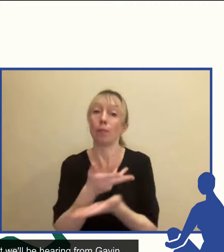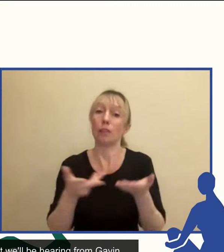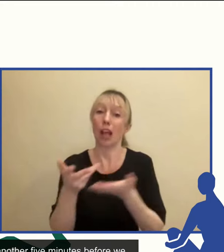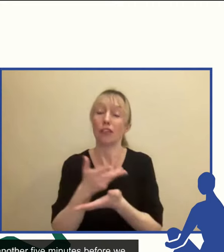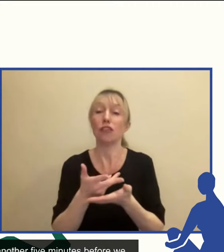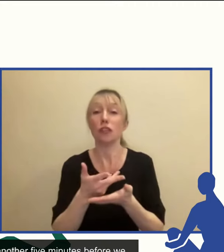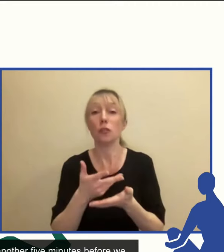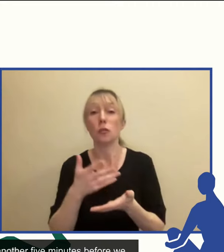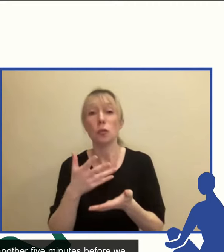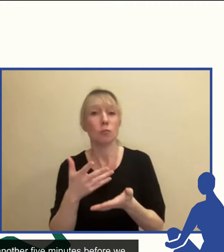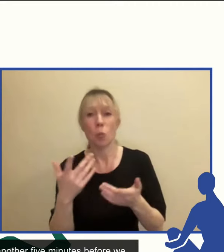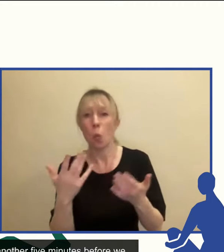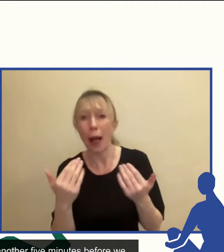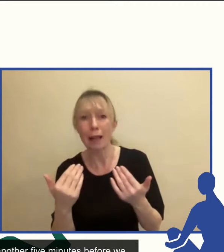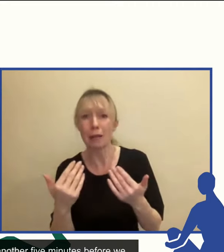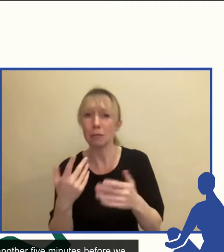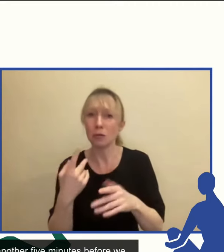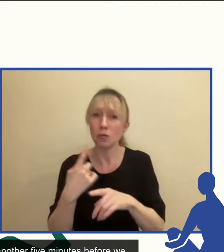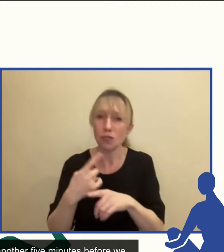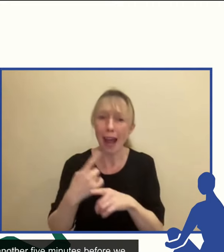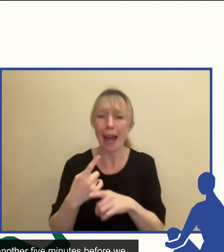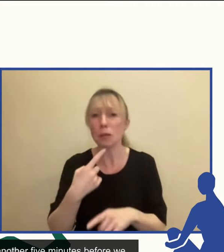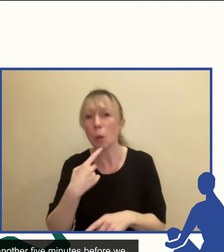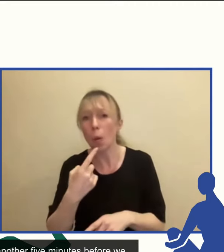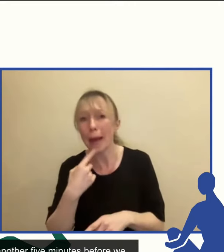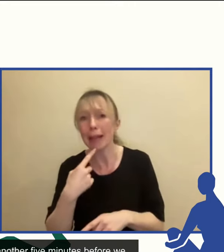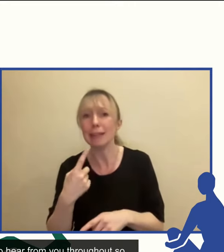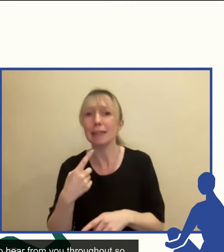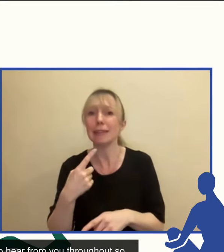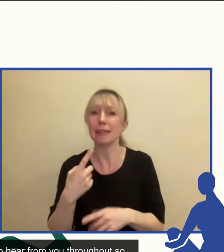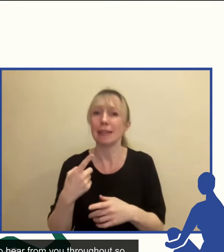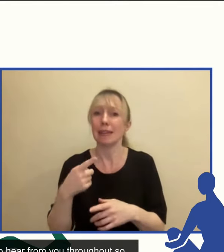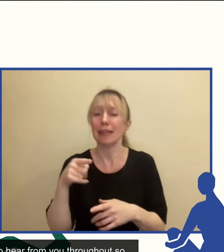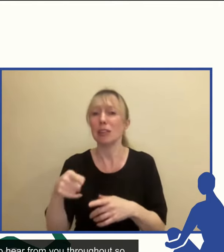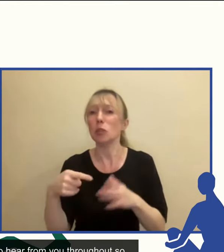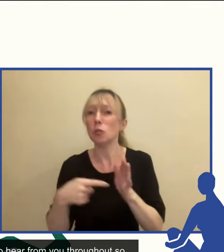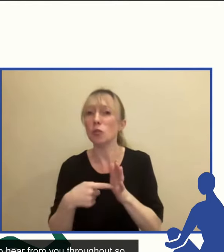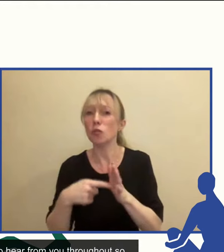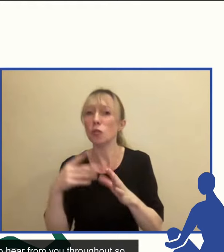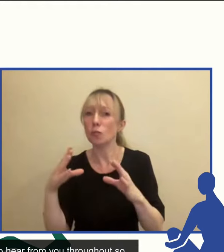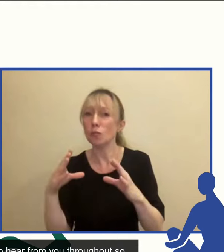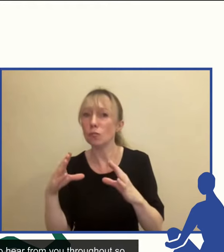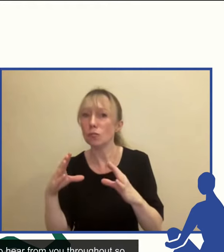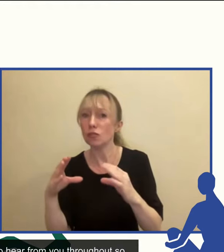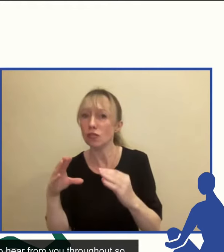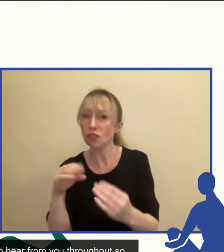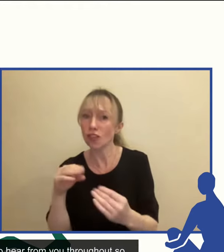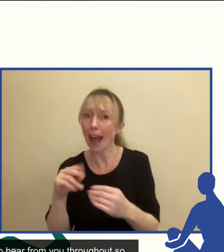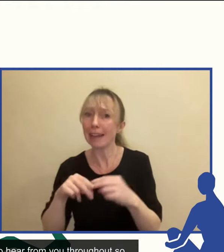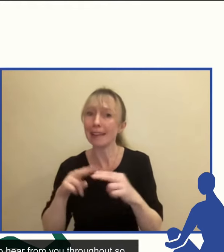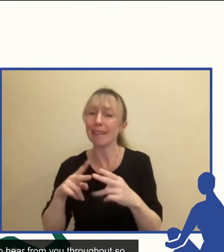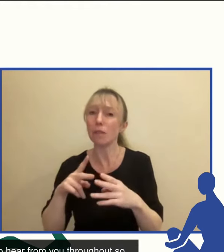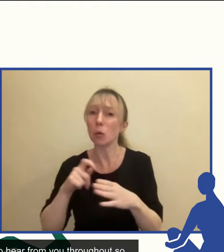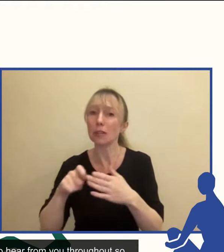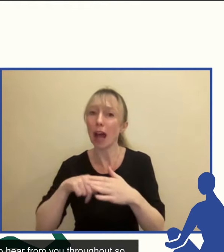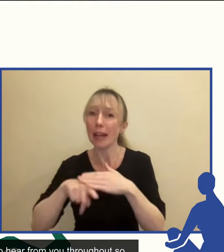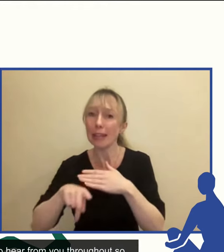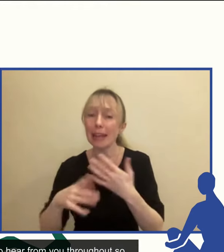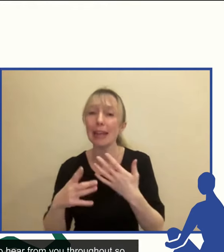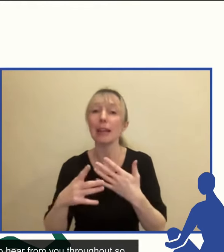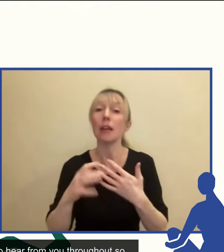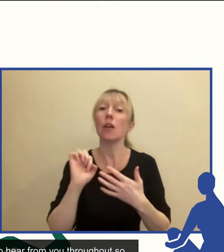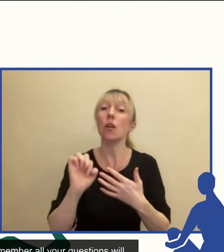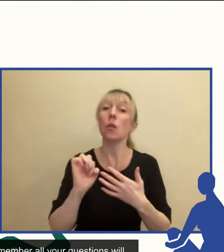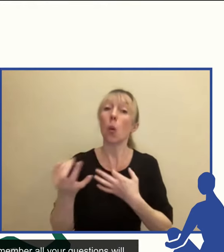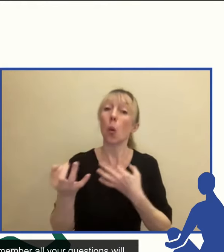can chat, comment and ask questions for the Q&A in the YouTube chat if you're signed in. And remember, all your questions will be available in the public domain,